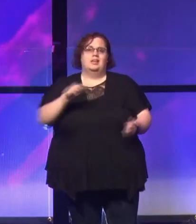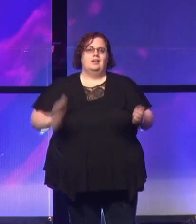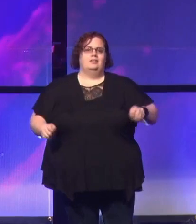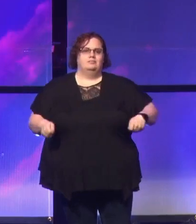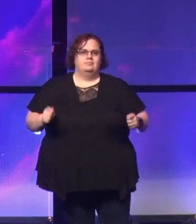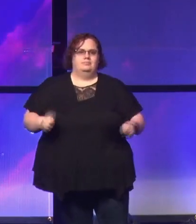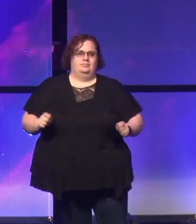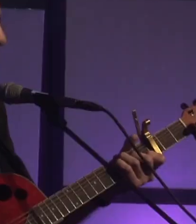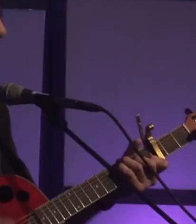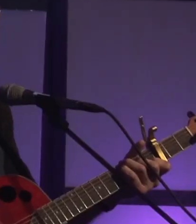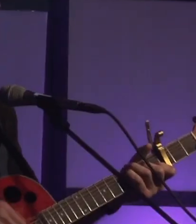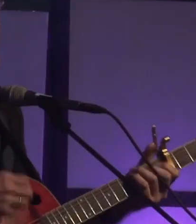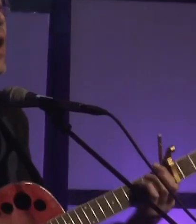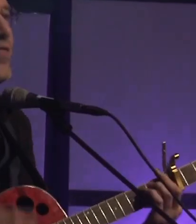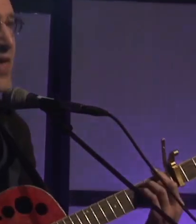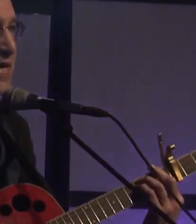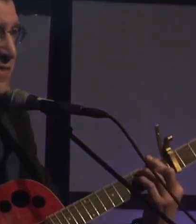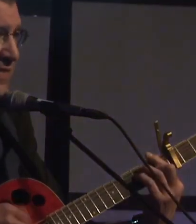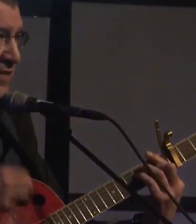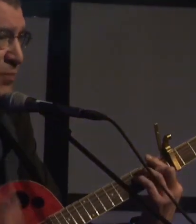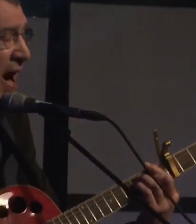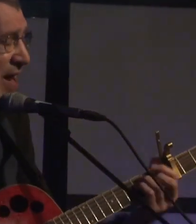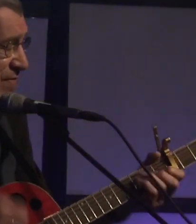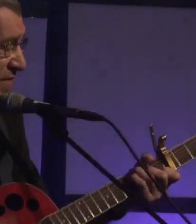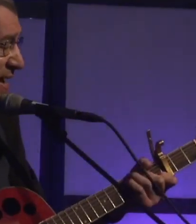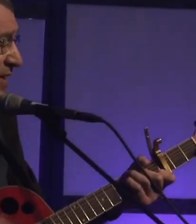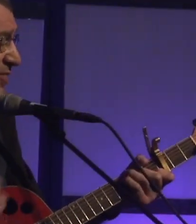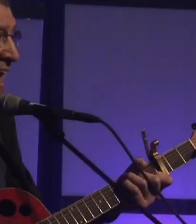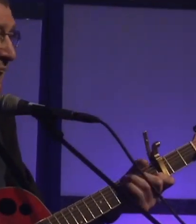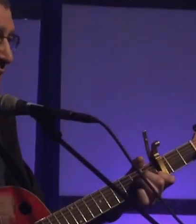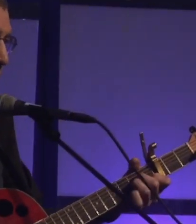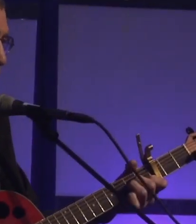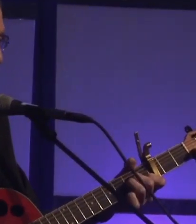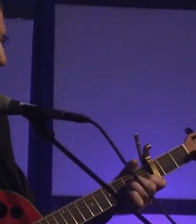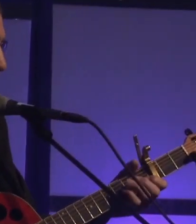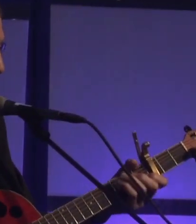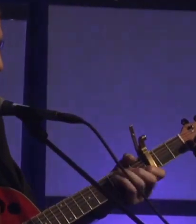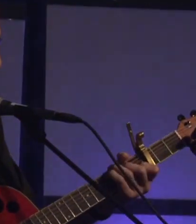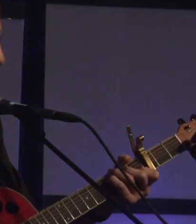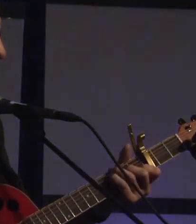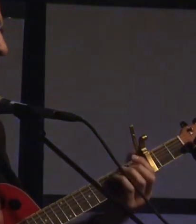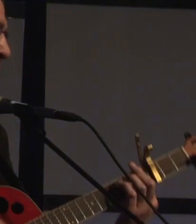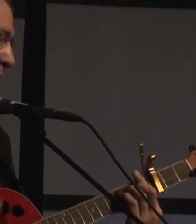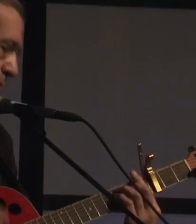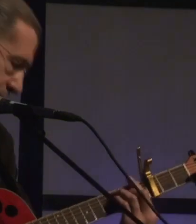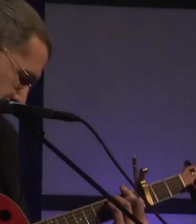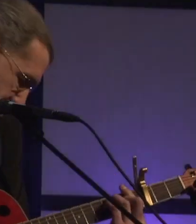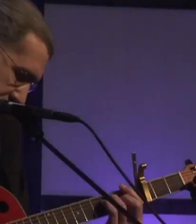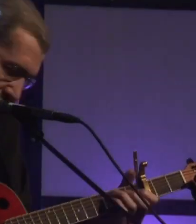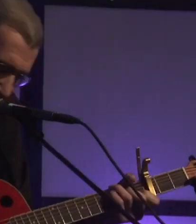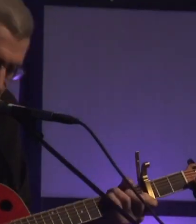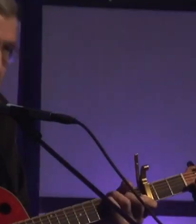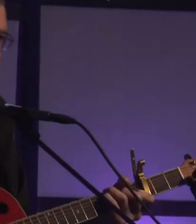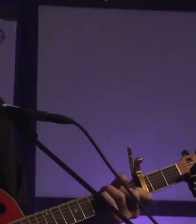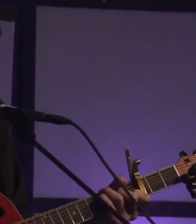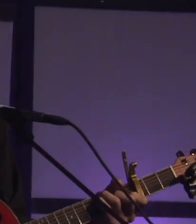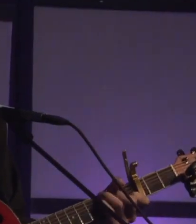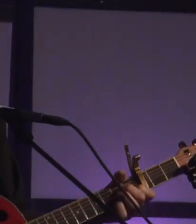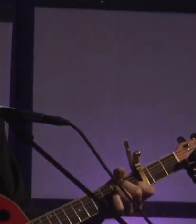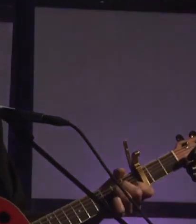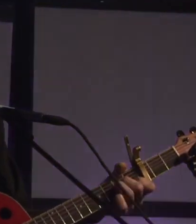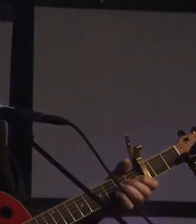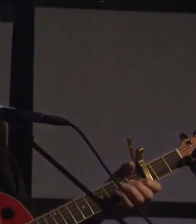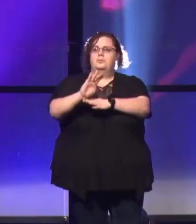looks like. This is what it feels like when the church is alive. The church